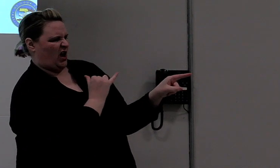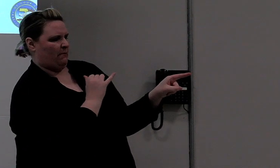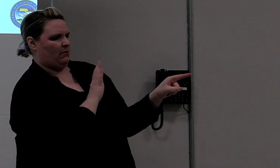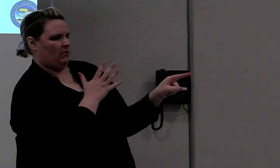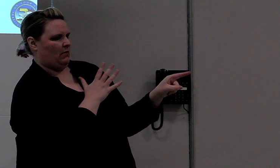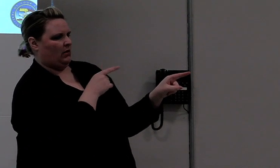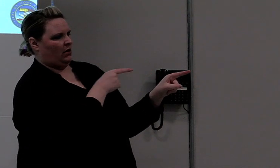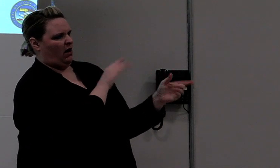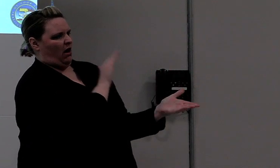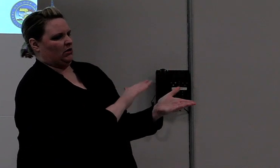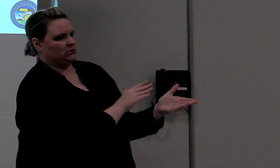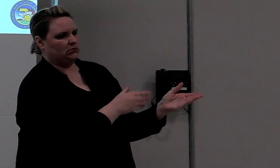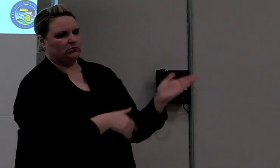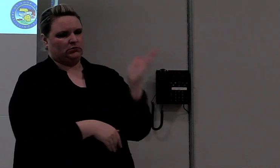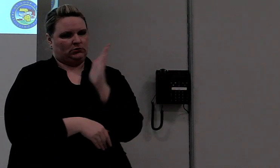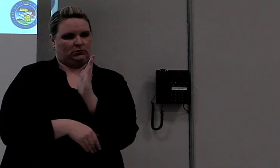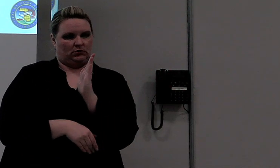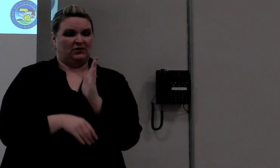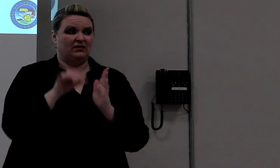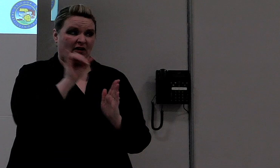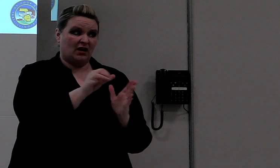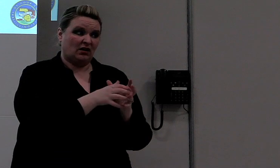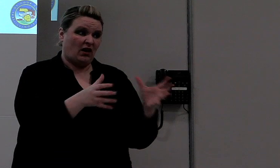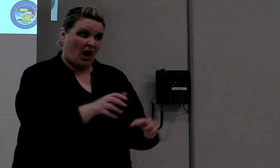task and you don't necessarily want to take it.